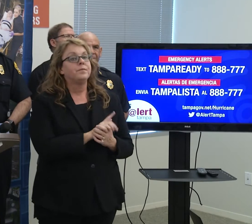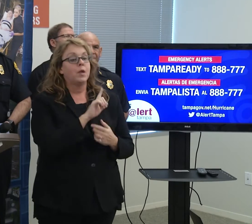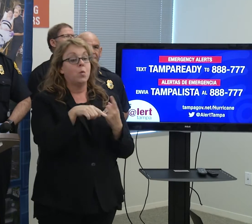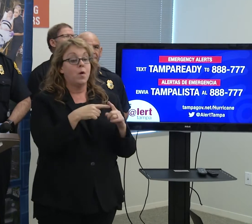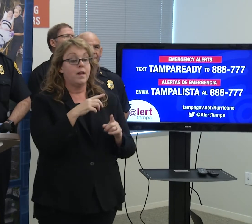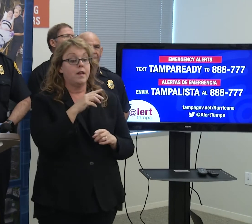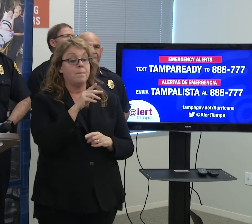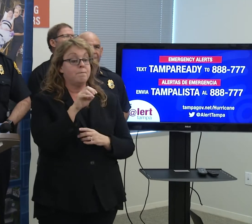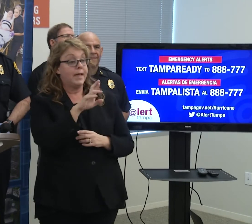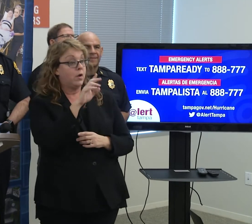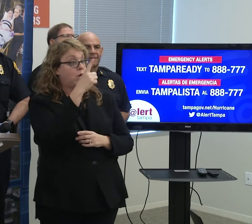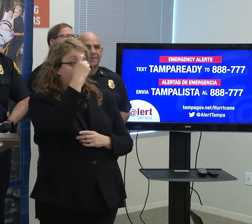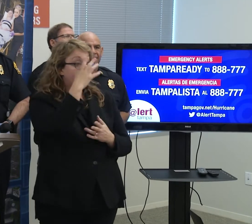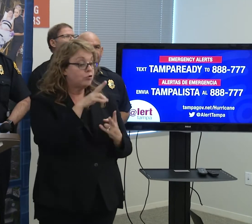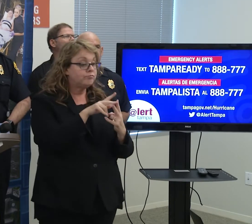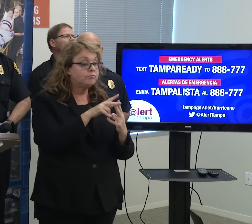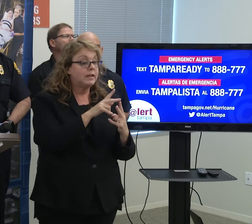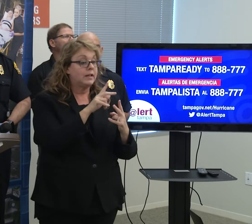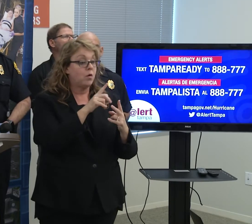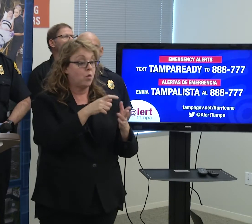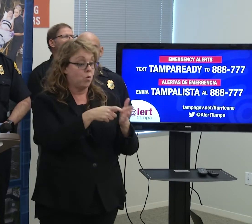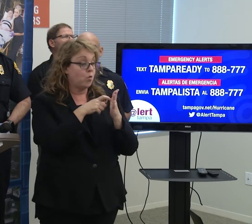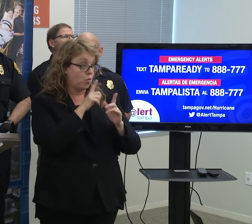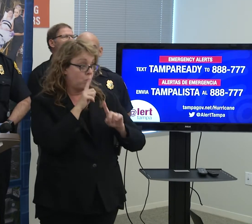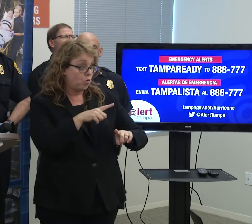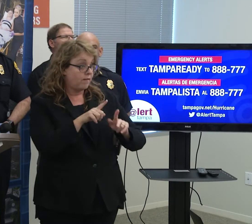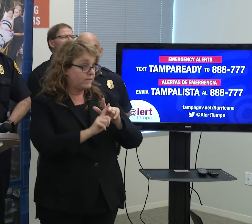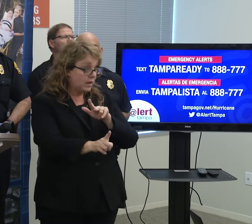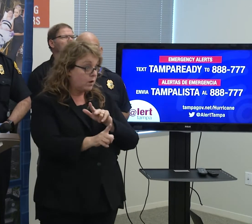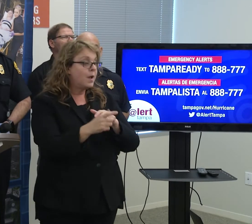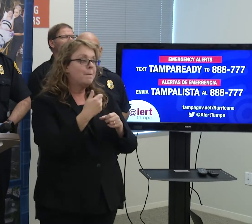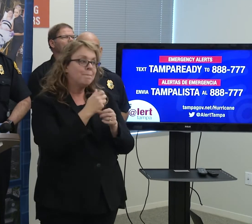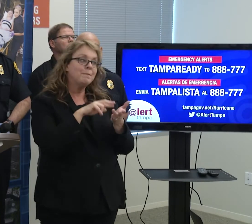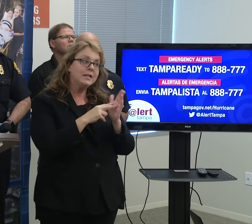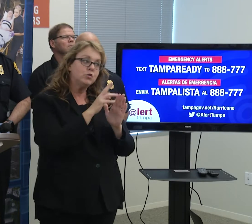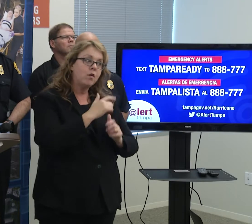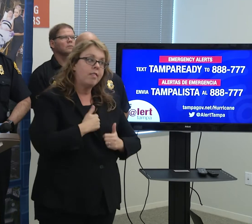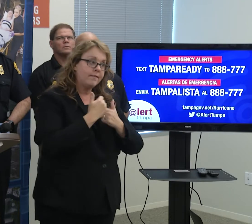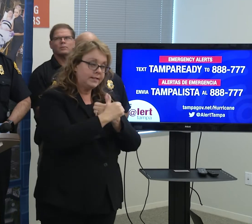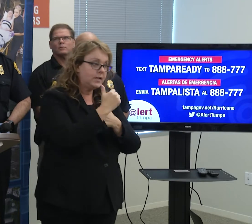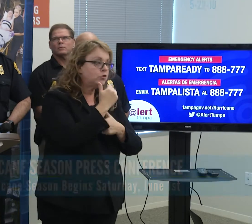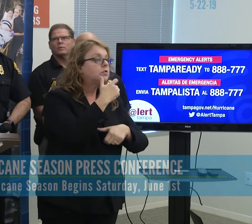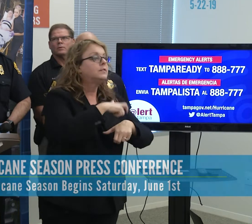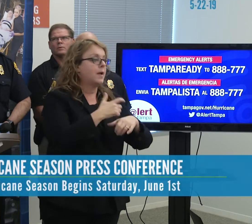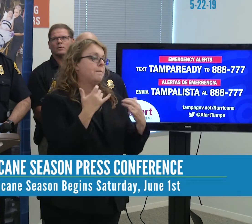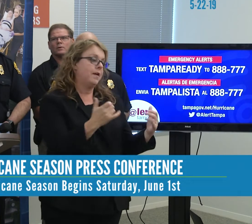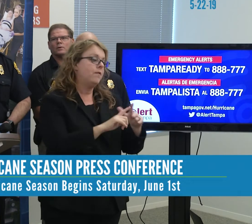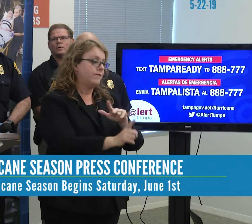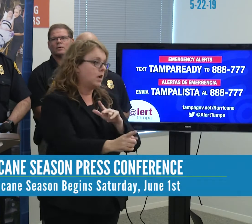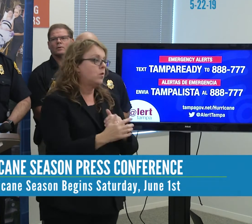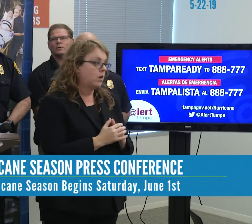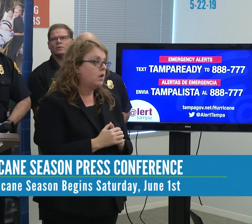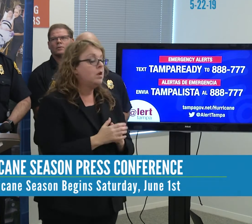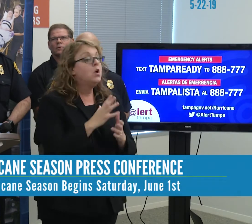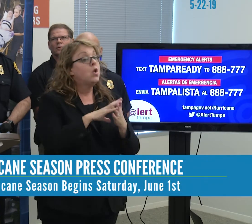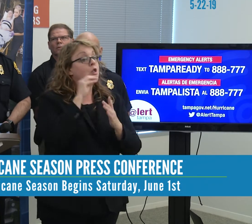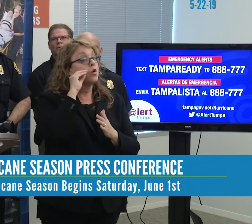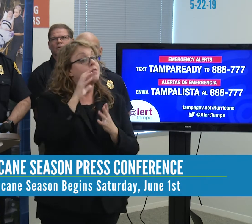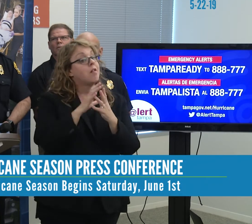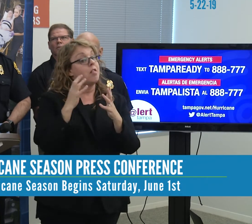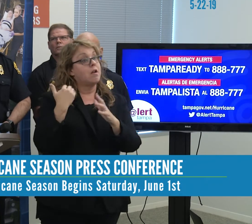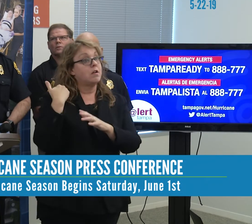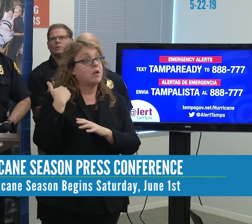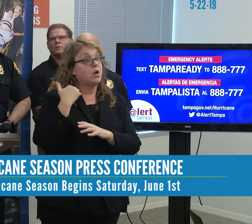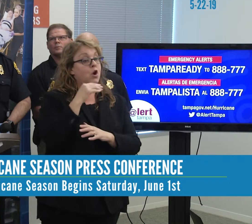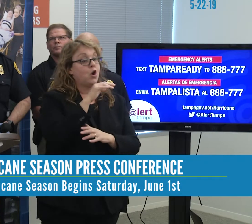when the mayor, governor issue an evacuation order, that means that your life is in danger and it's time to evacuate. You know, we learned a tremendous